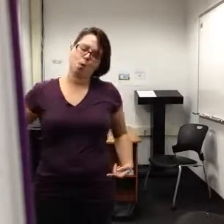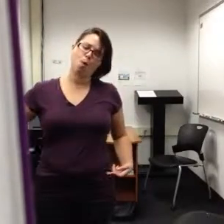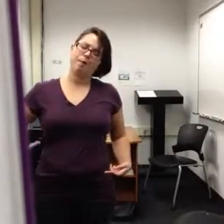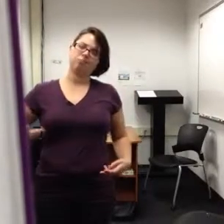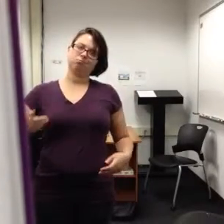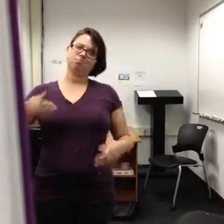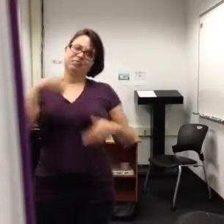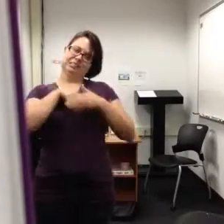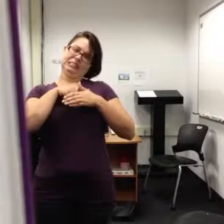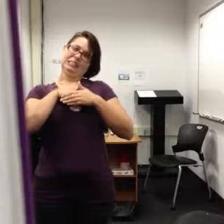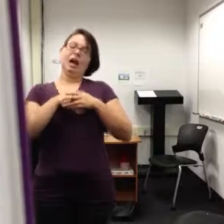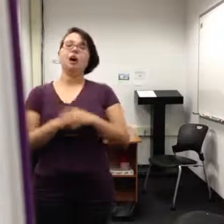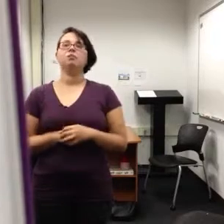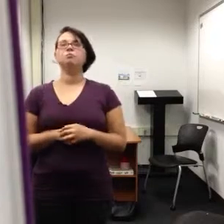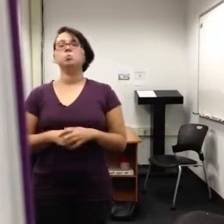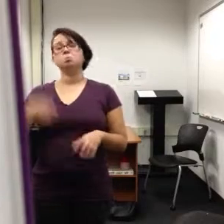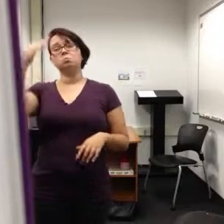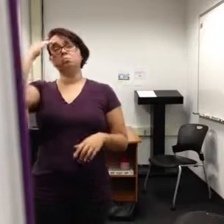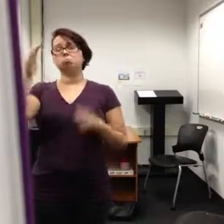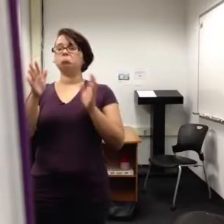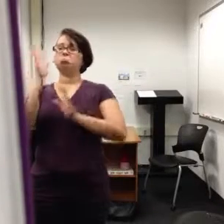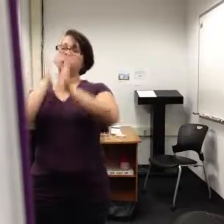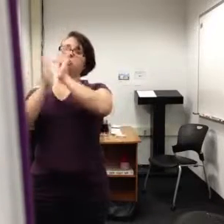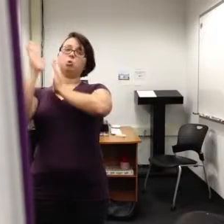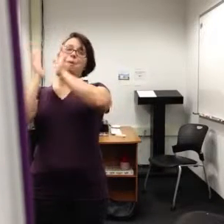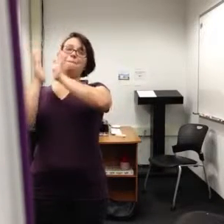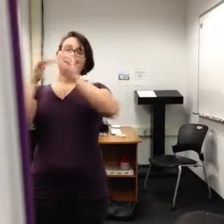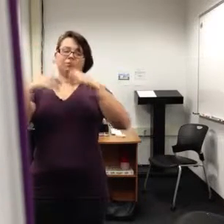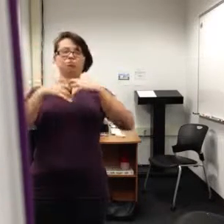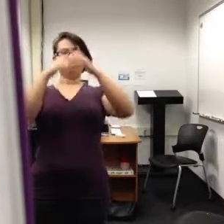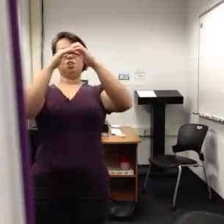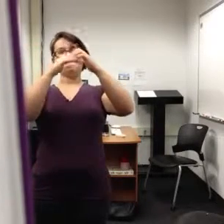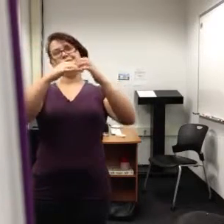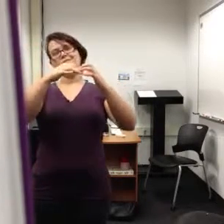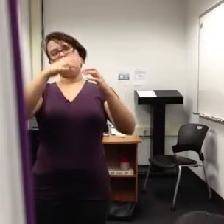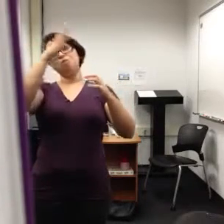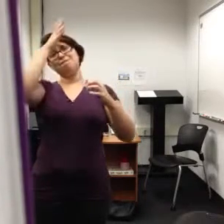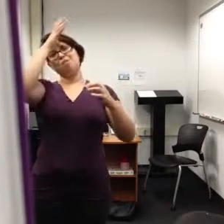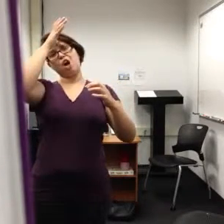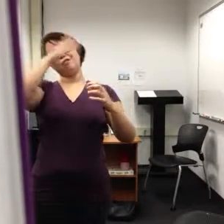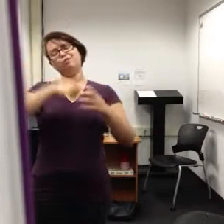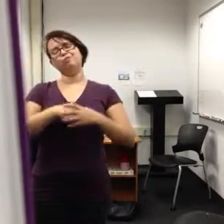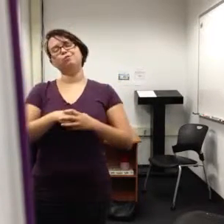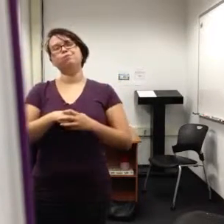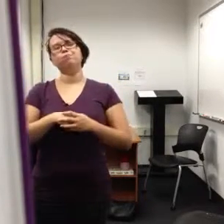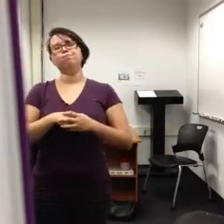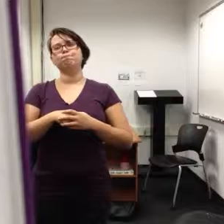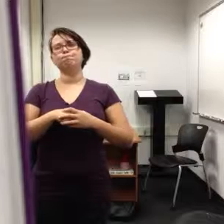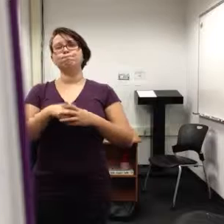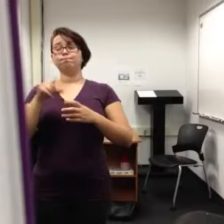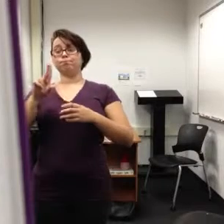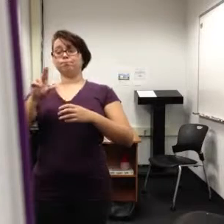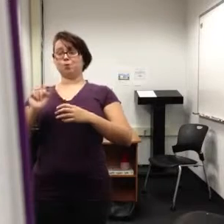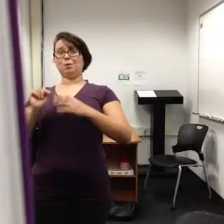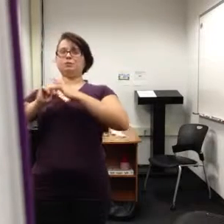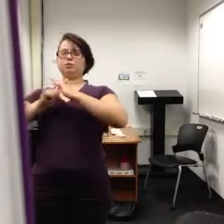go back to the Founding Fathers. Now, in the beginning of the United States, I don't want to go back